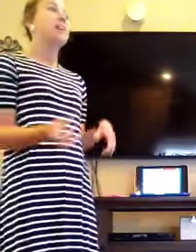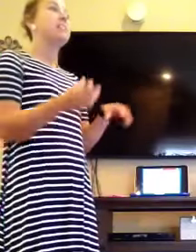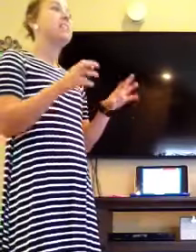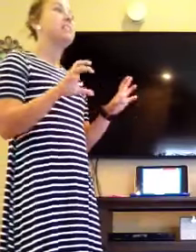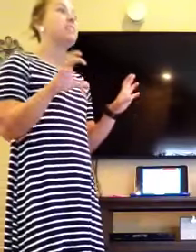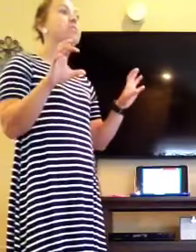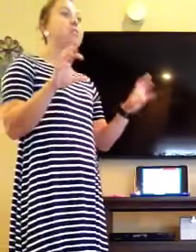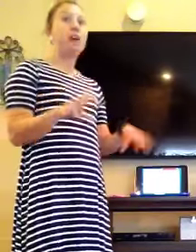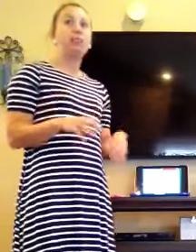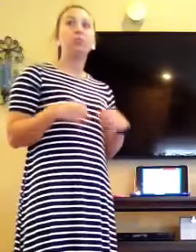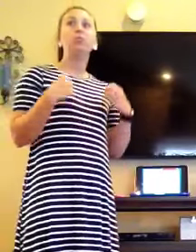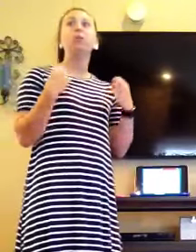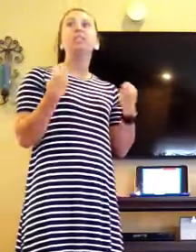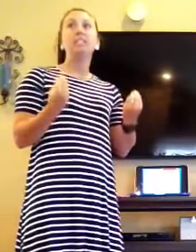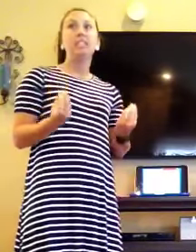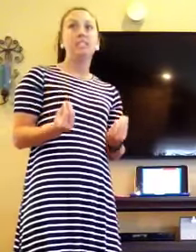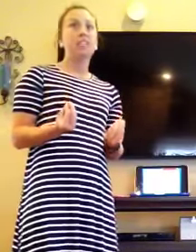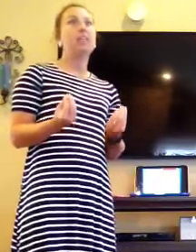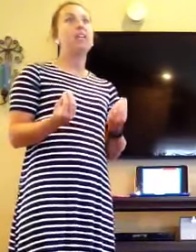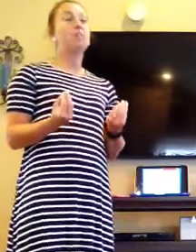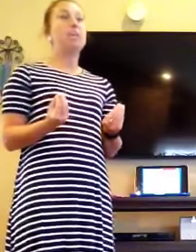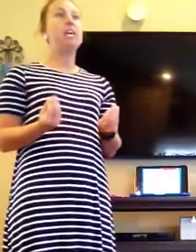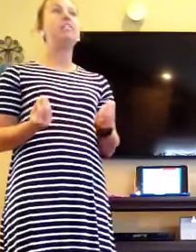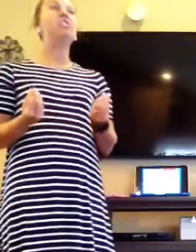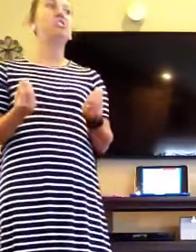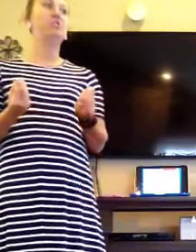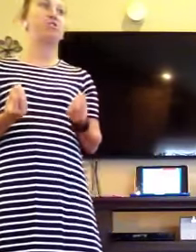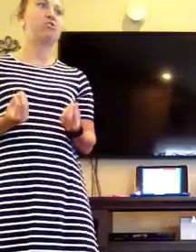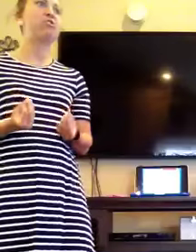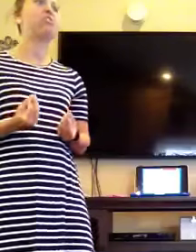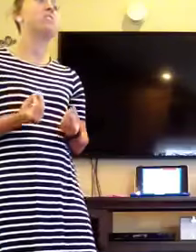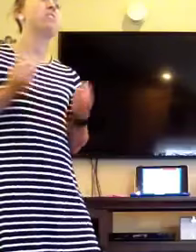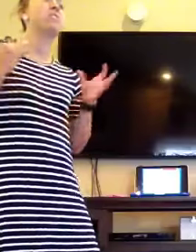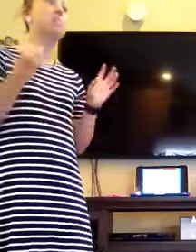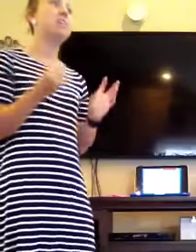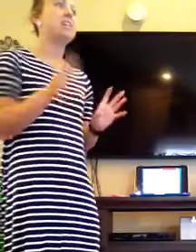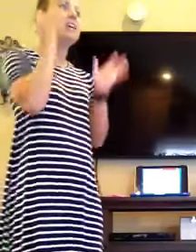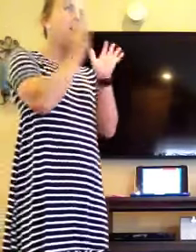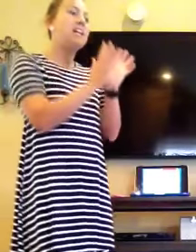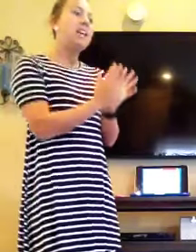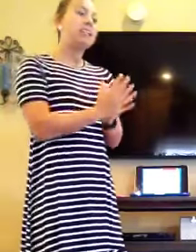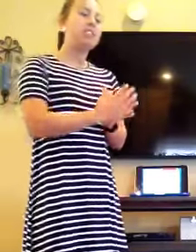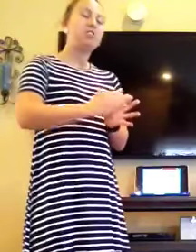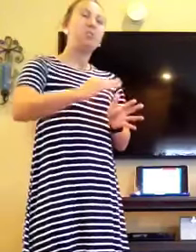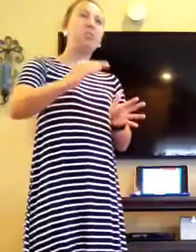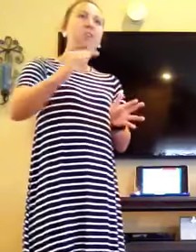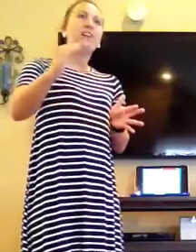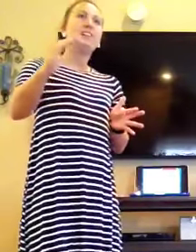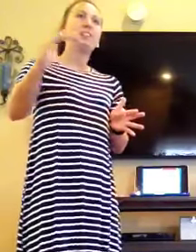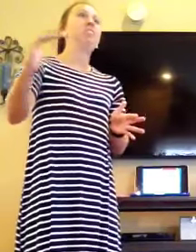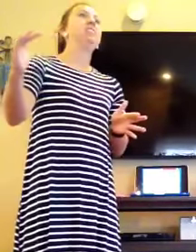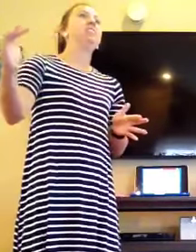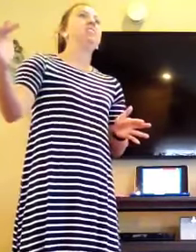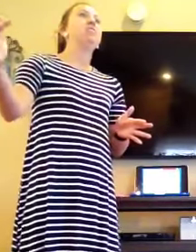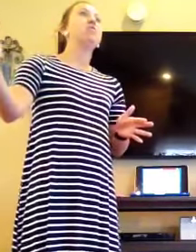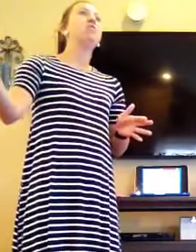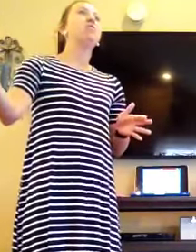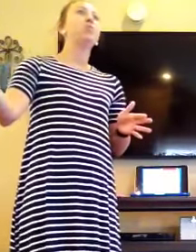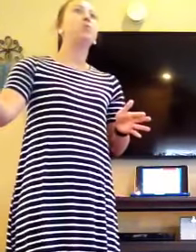and you'll have to really set the expectations for your students. But then, as the year progresses, you'll